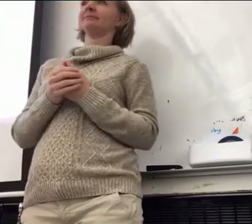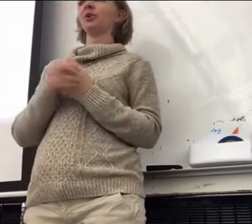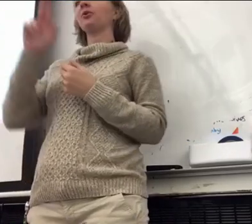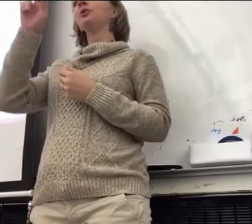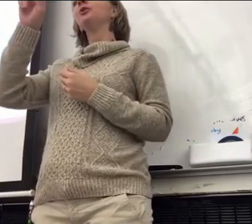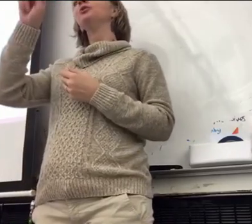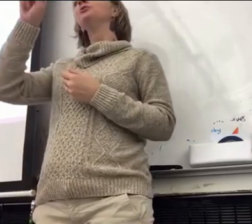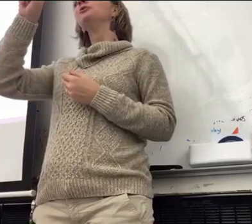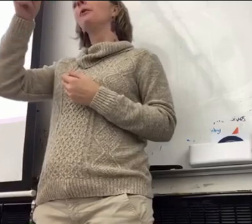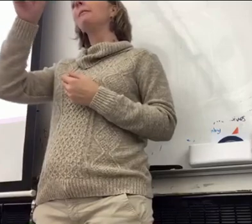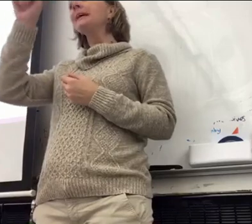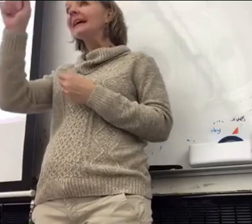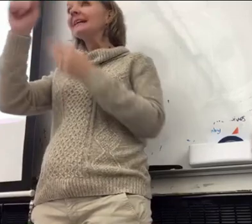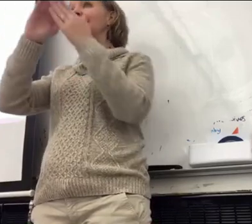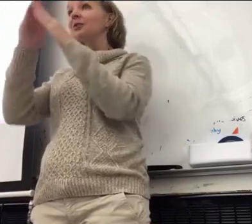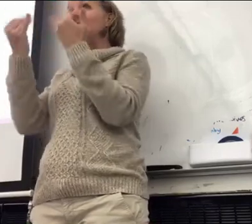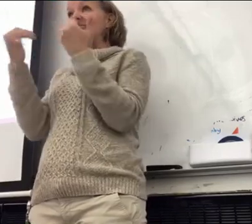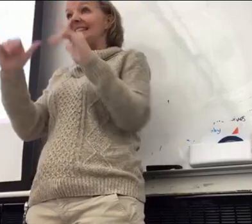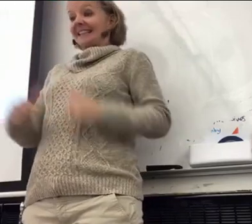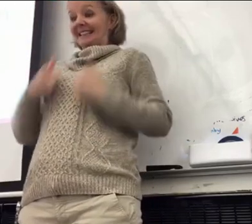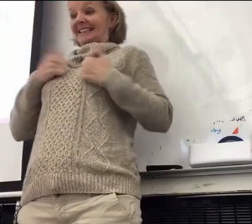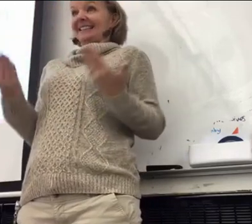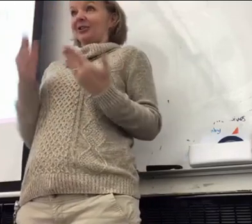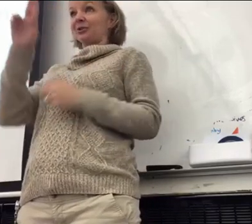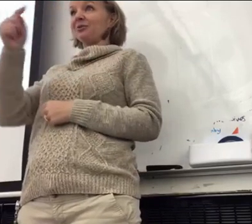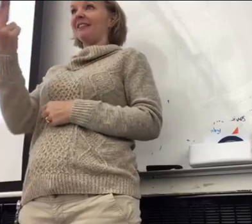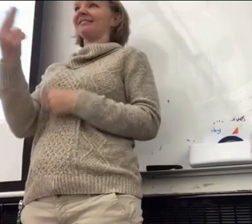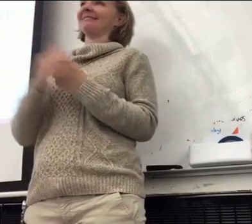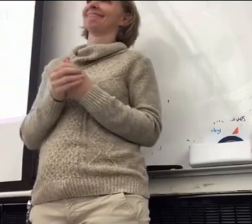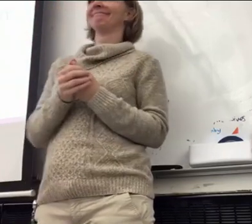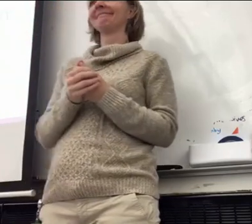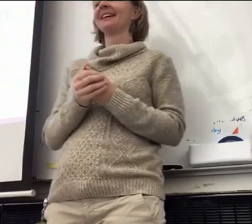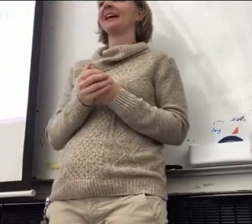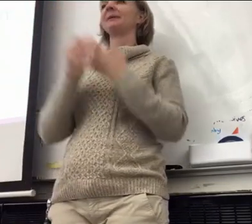definitely still exist here in Utah. Okay. All right,